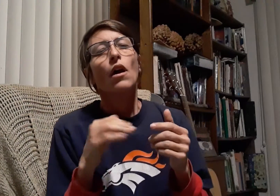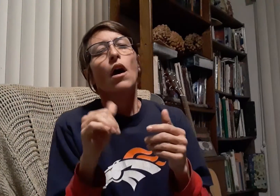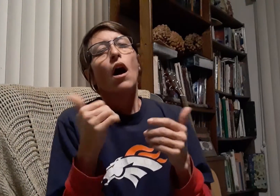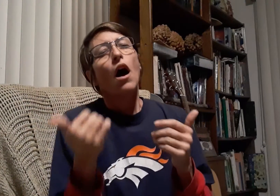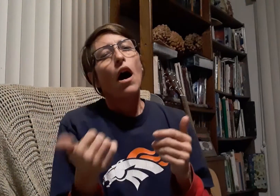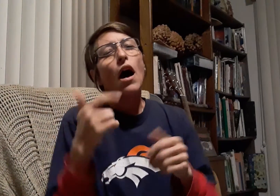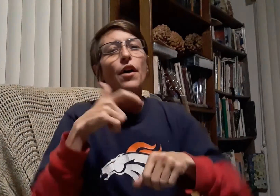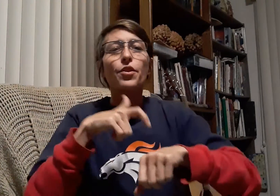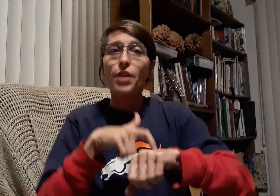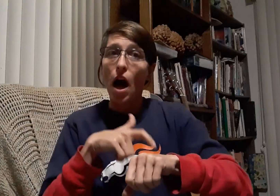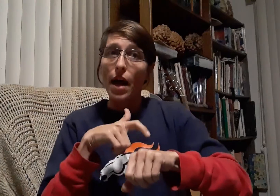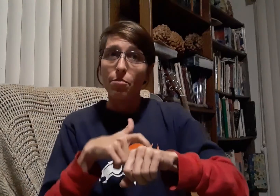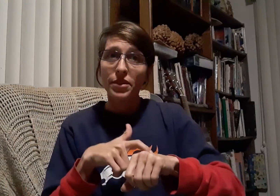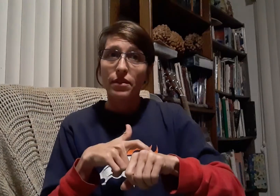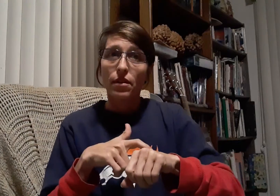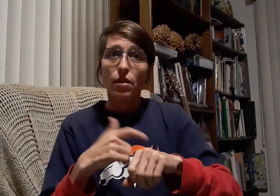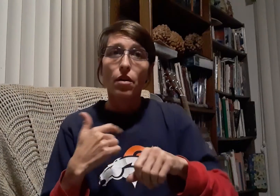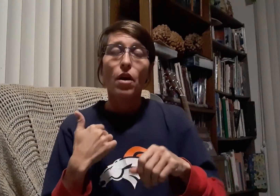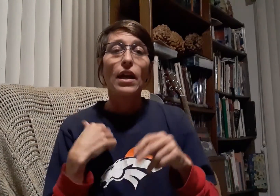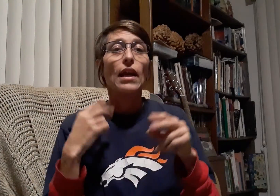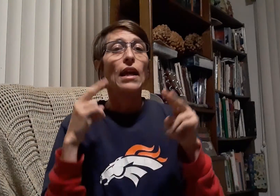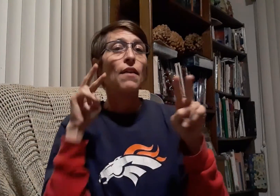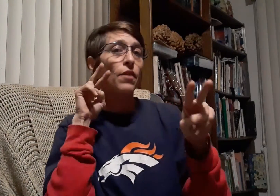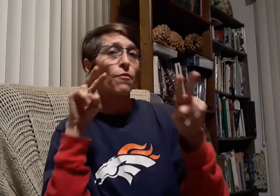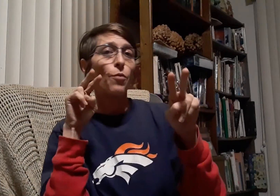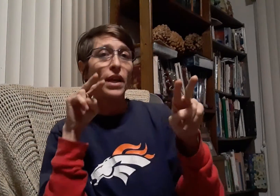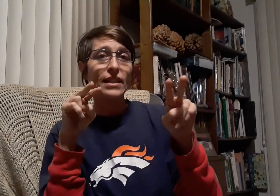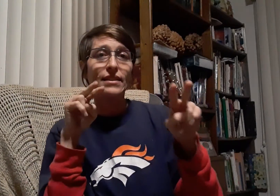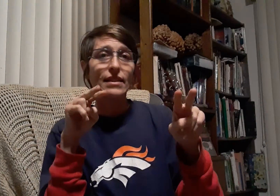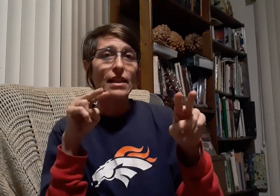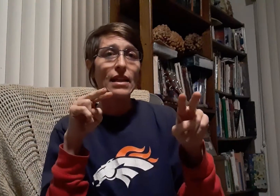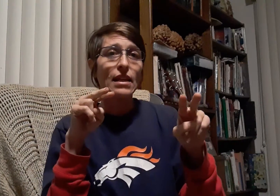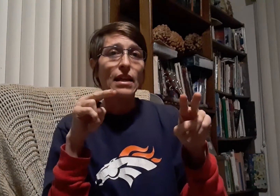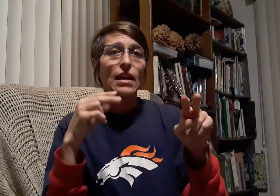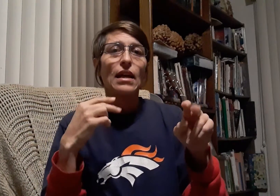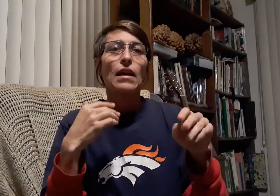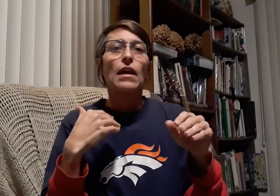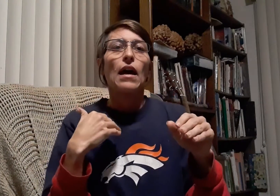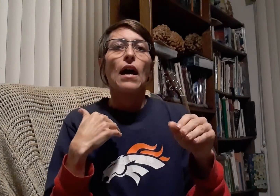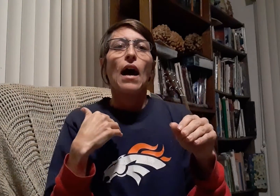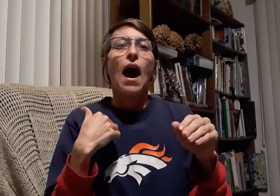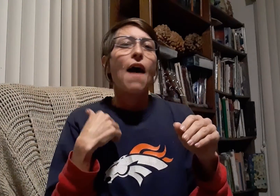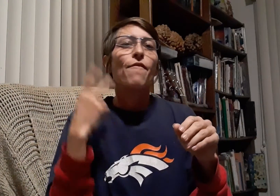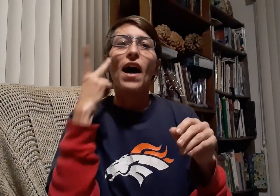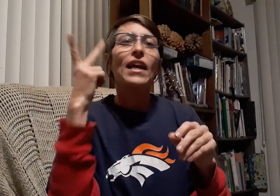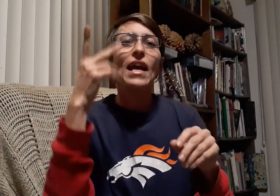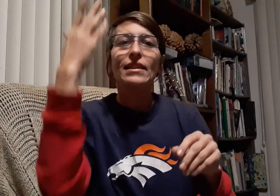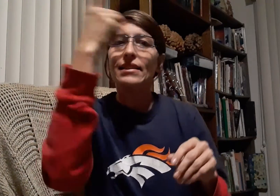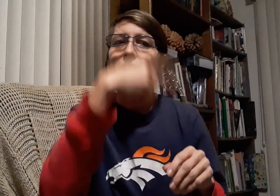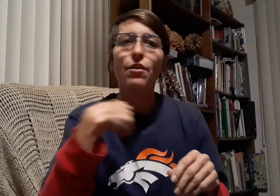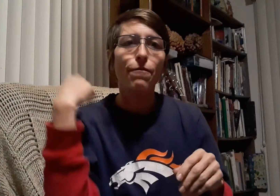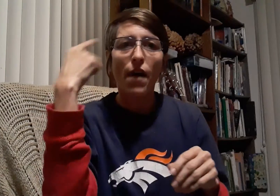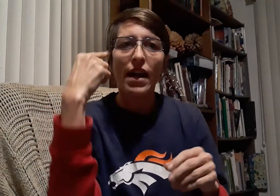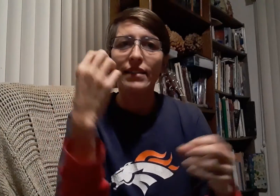Other times, even if we can see, If I can't see your face and